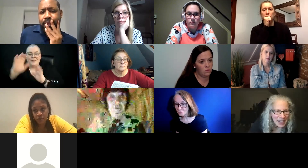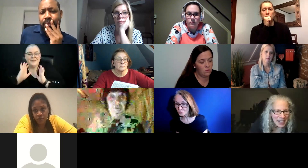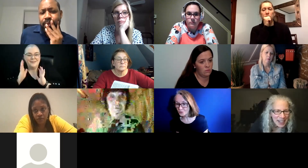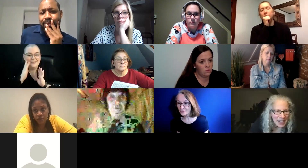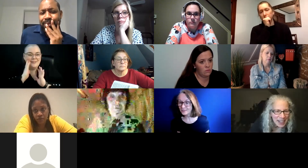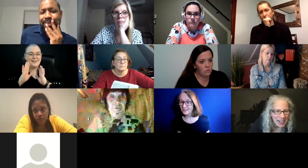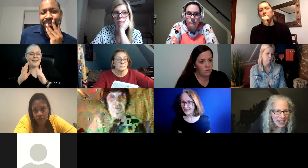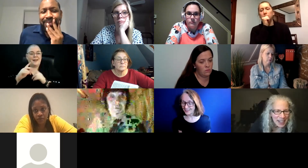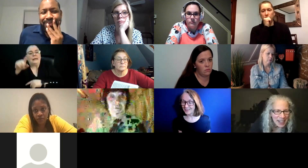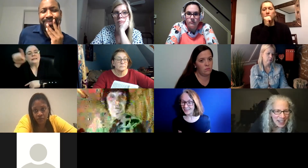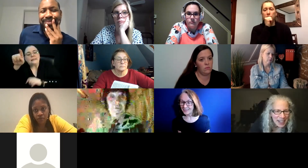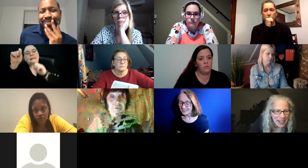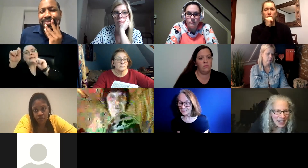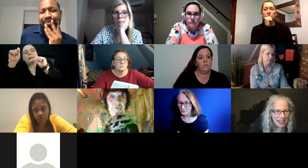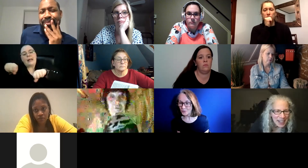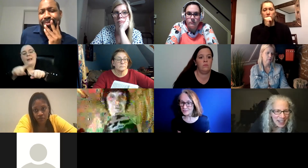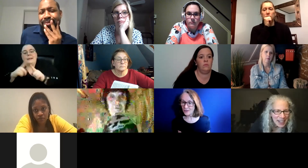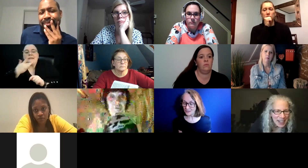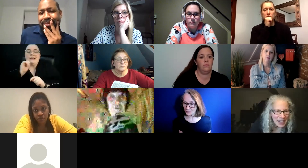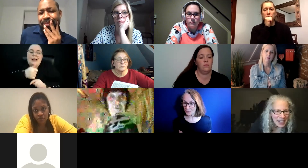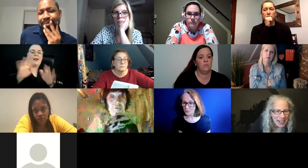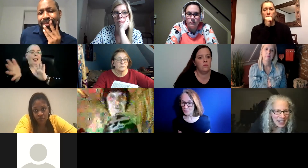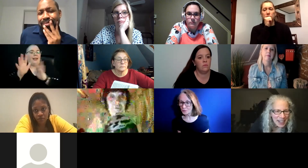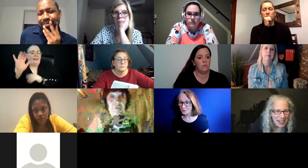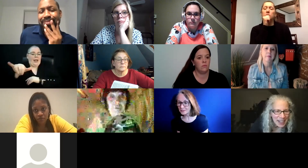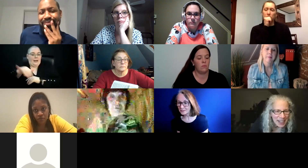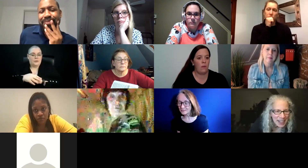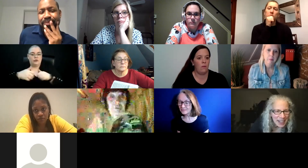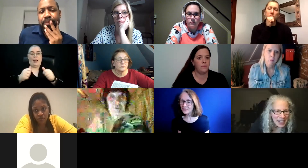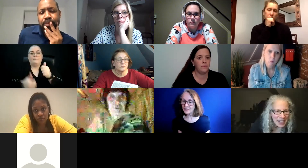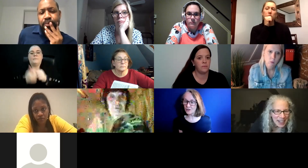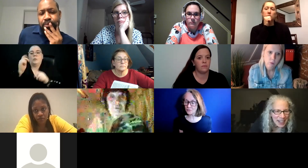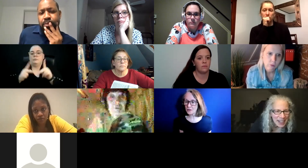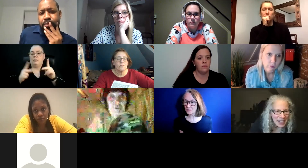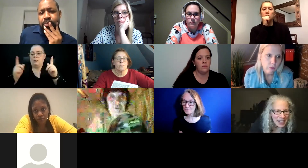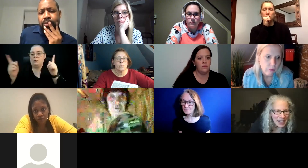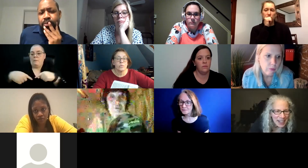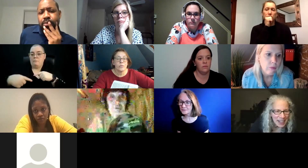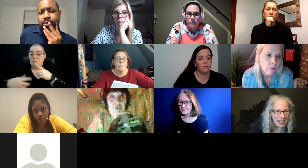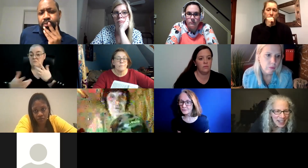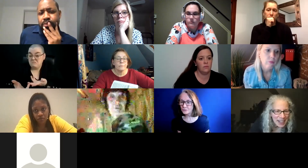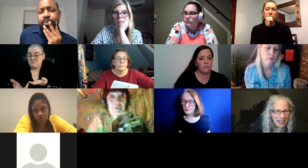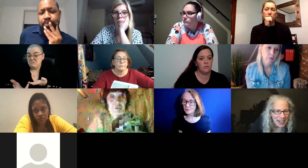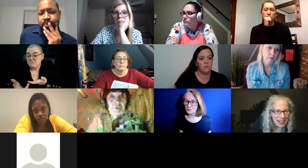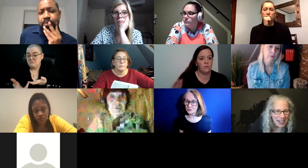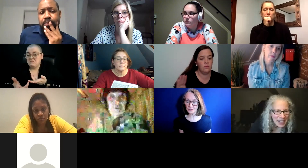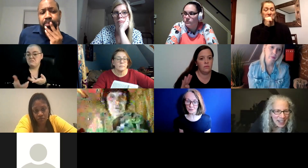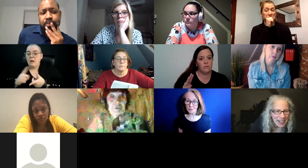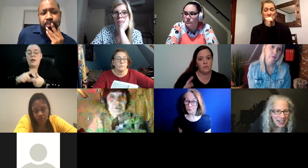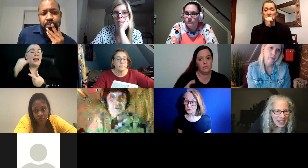forth. And then what's not going to work for people. And then we can go from there. We want to make sure that we get most